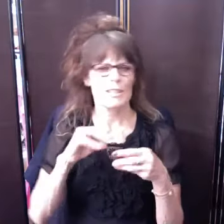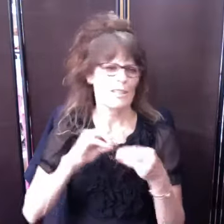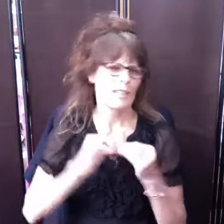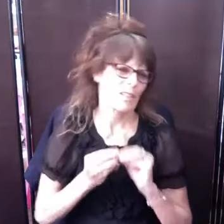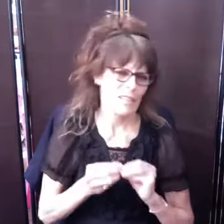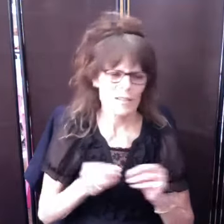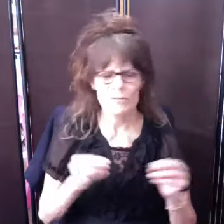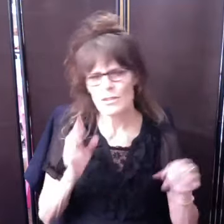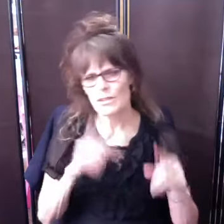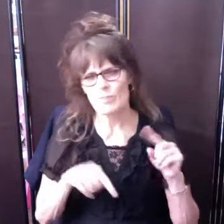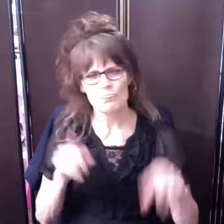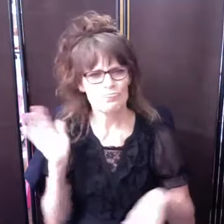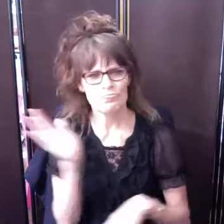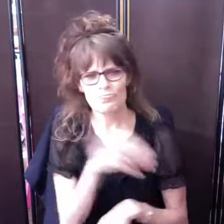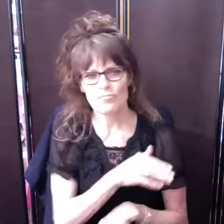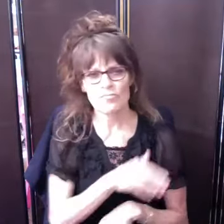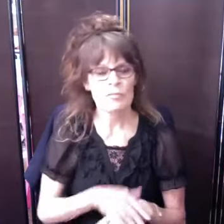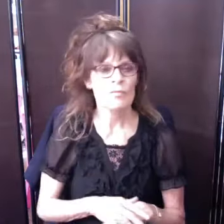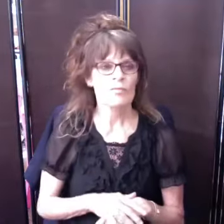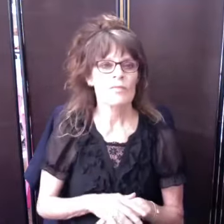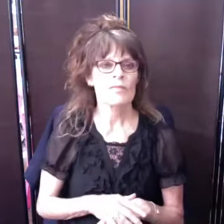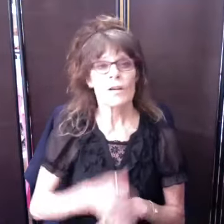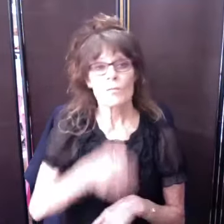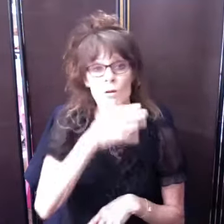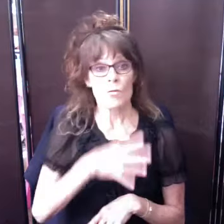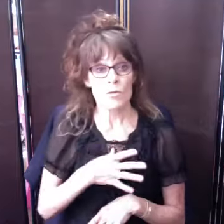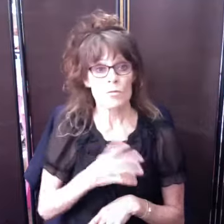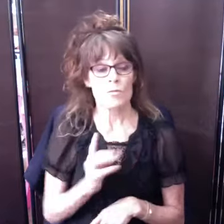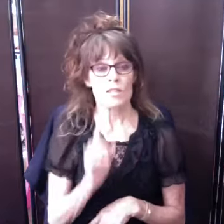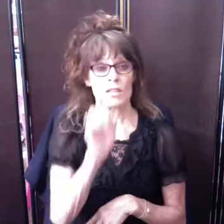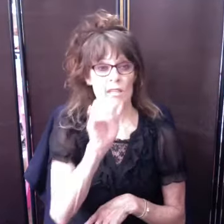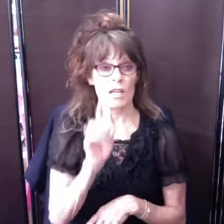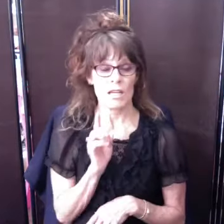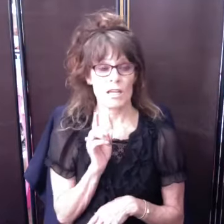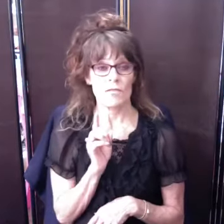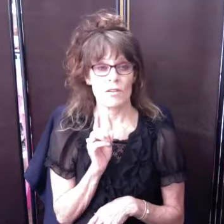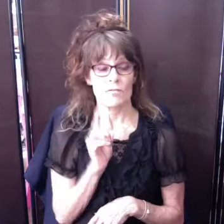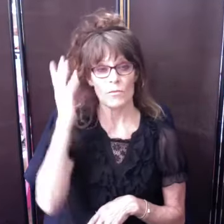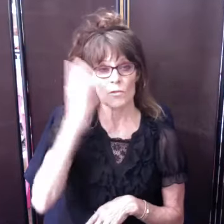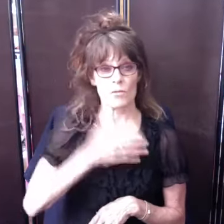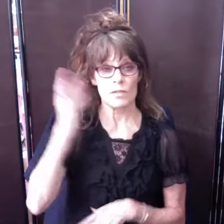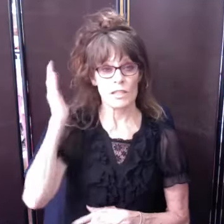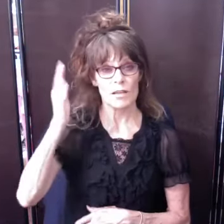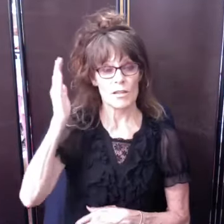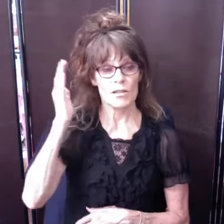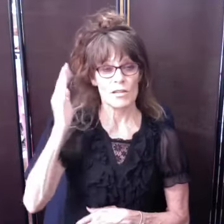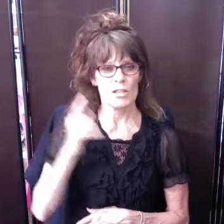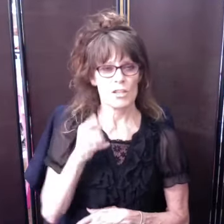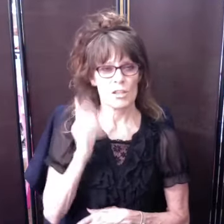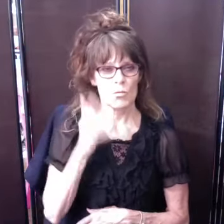Texas. But a woman will stand behind a podium in Alcoholics Anonymous and tell me that she would take a drink during the period of time that she